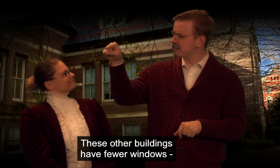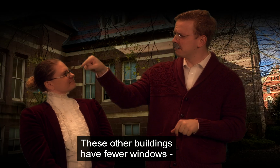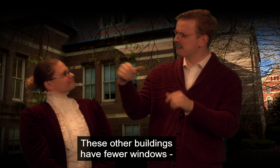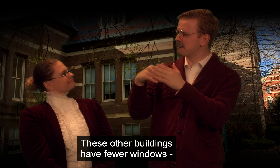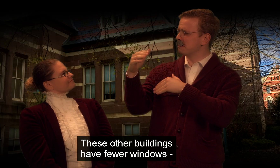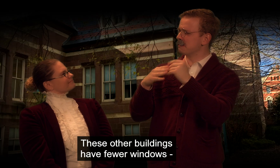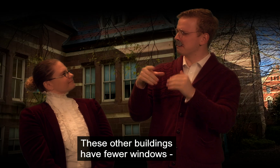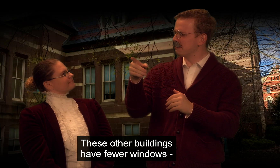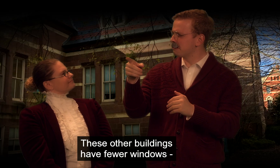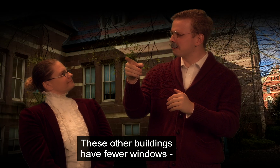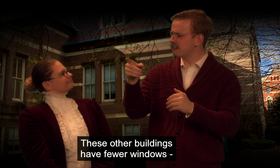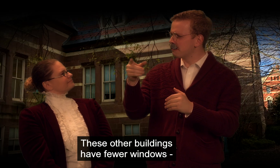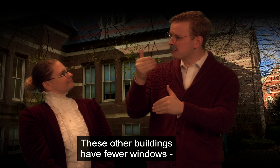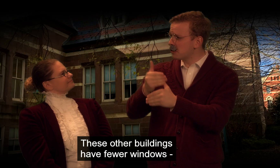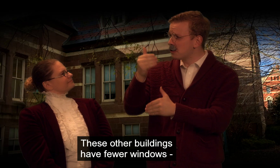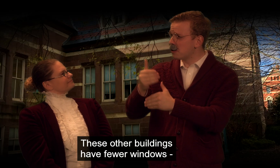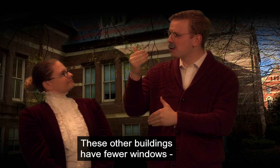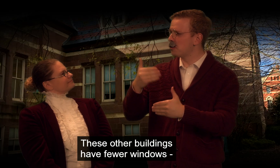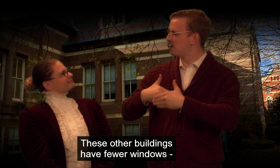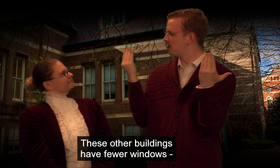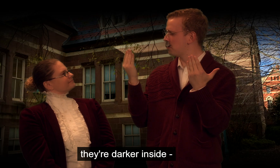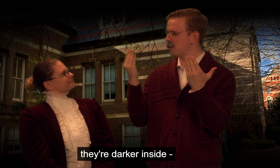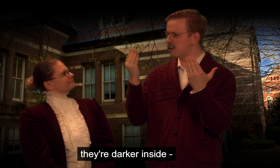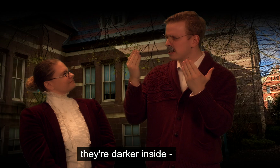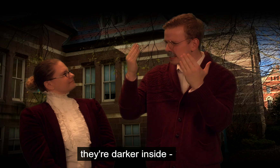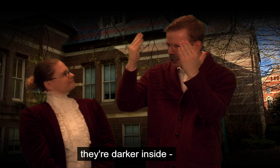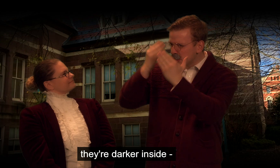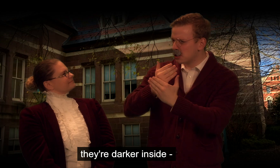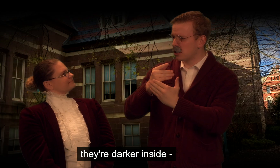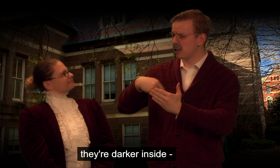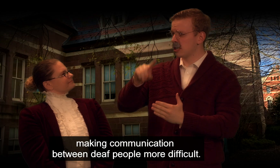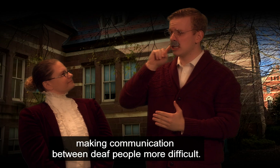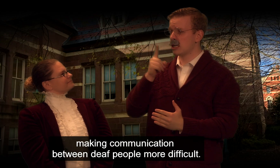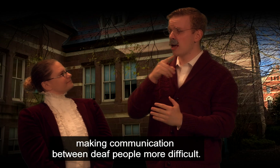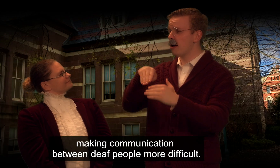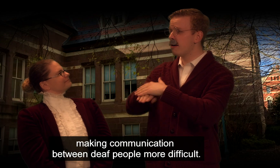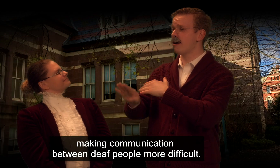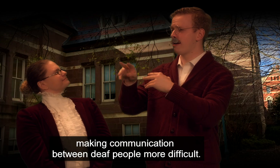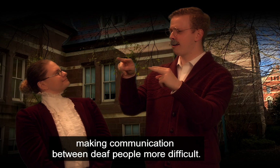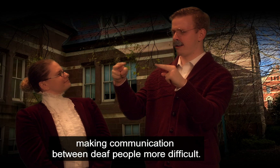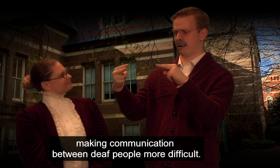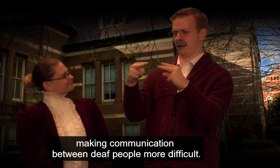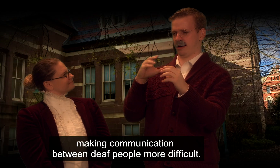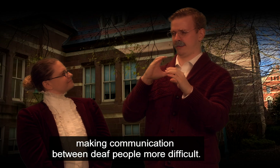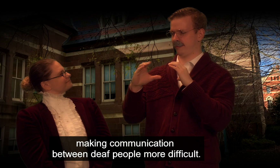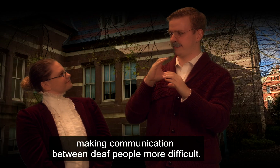These other buildings have fewer windows. They're darker inside, making communication between deaf people more difficult.